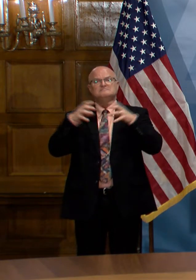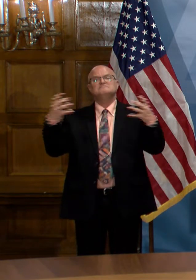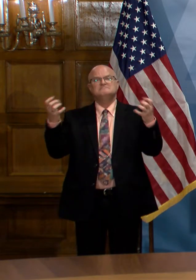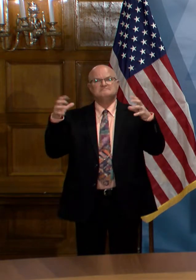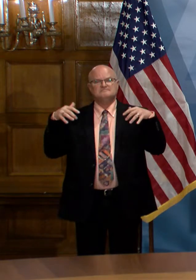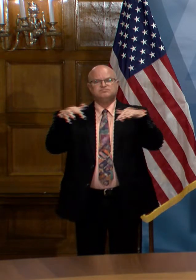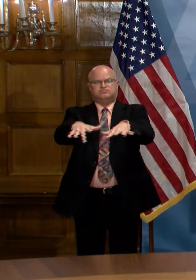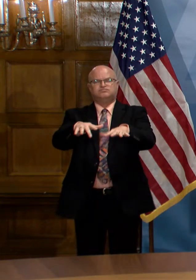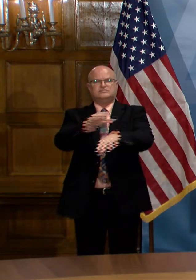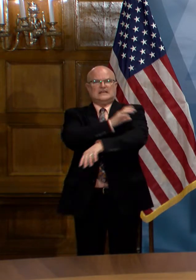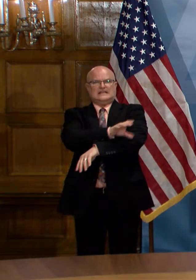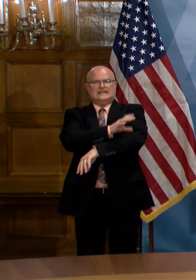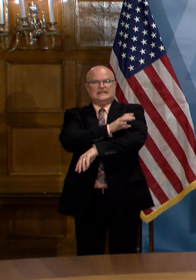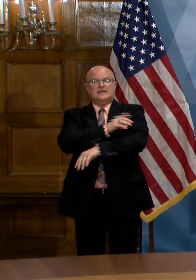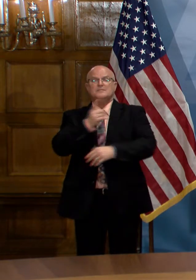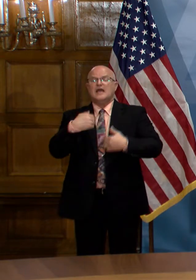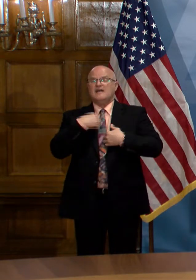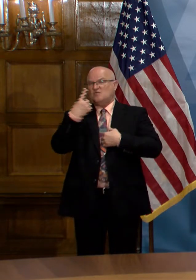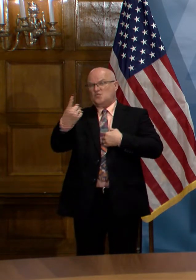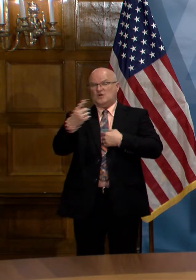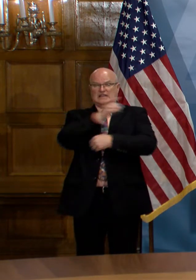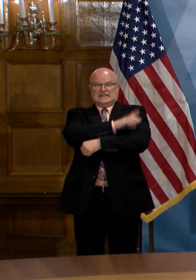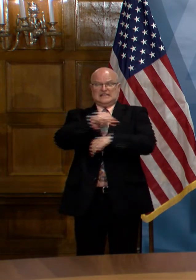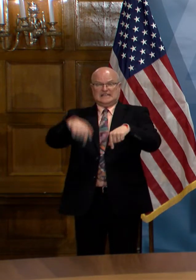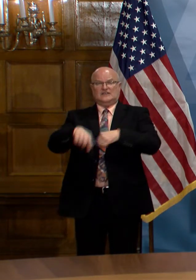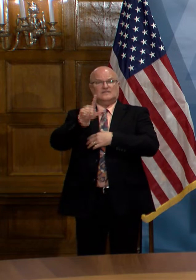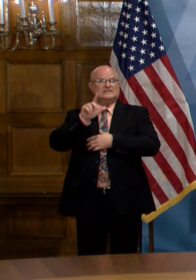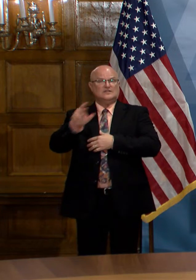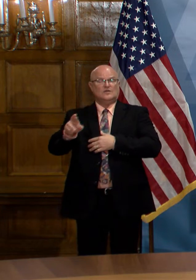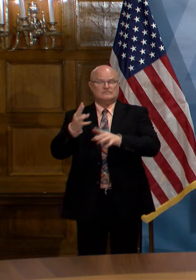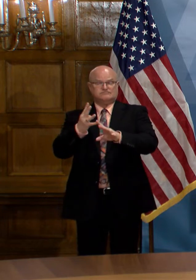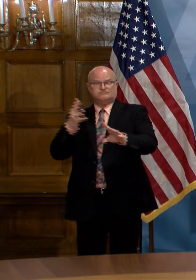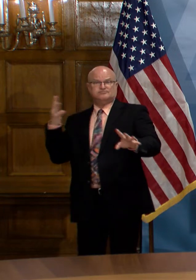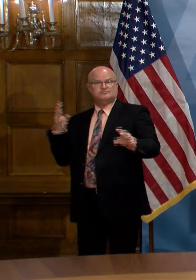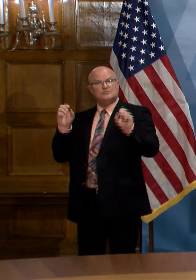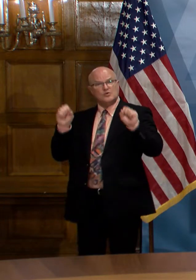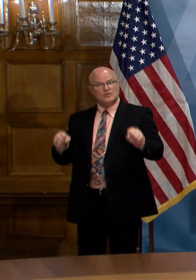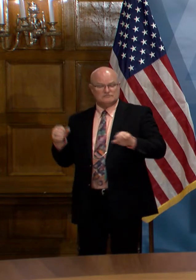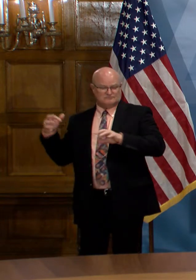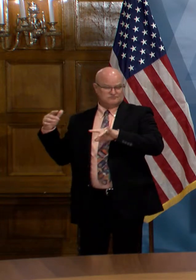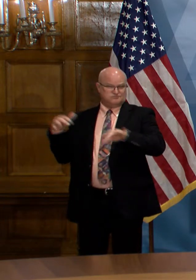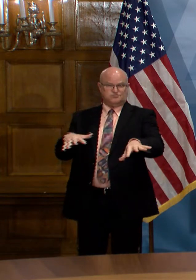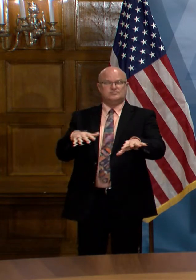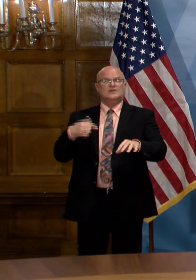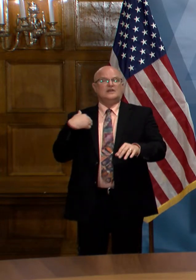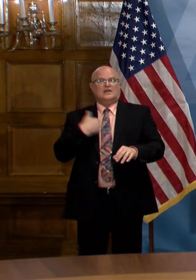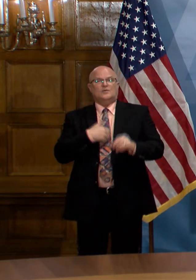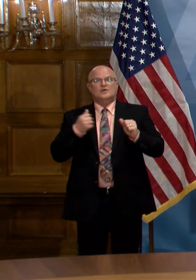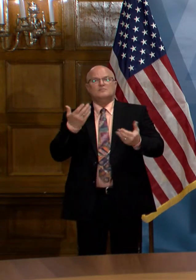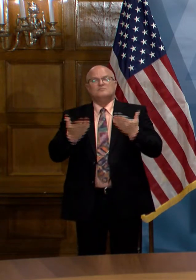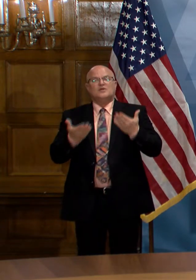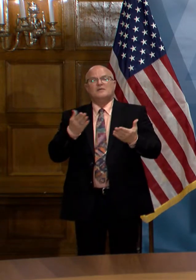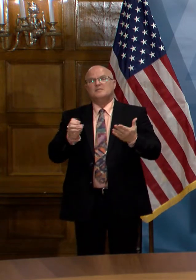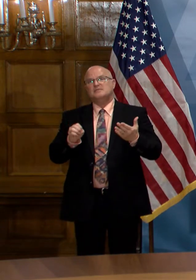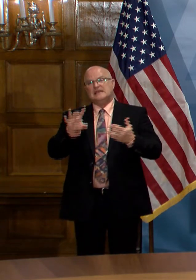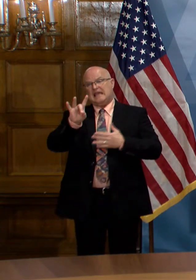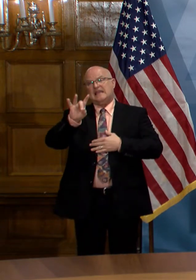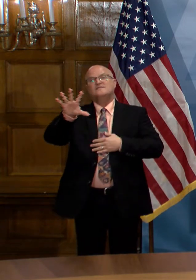we could have one mass clinic here in Little Rock, for example, and we could probably be